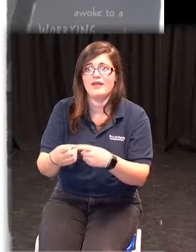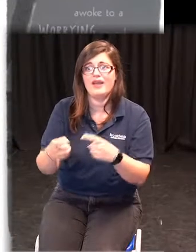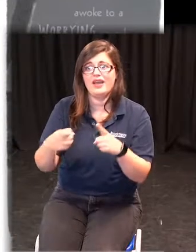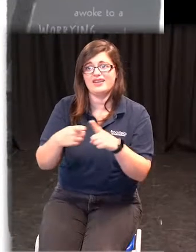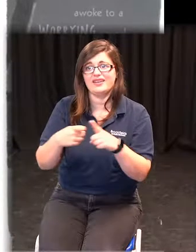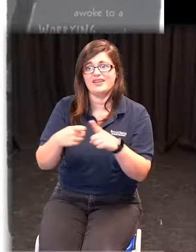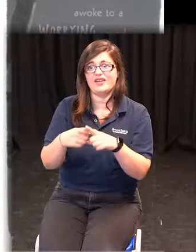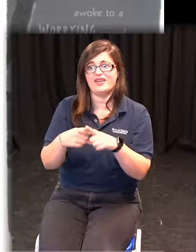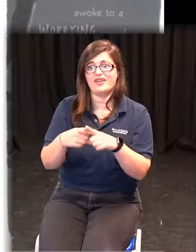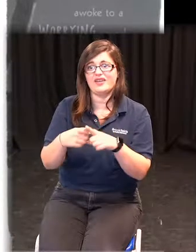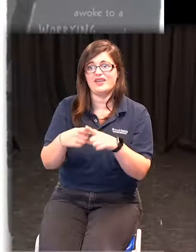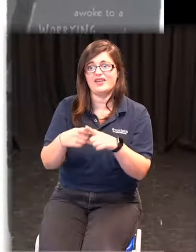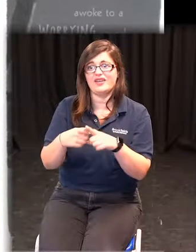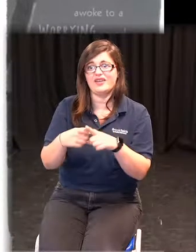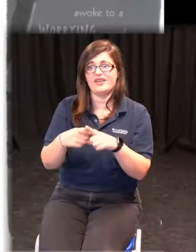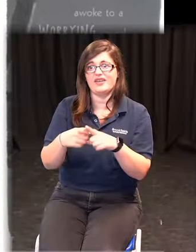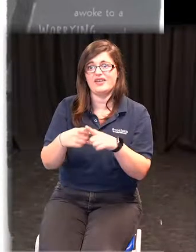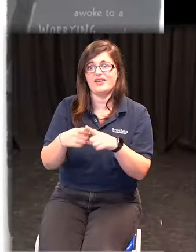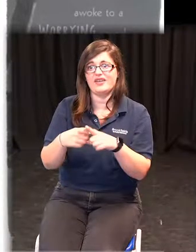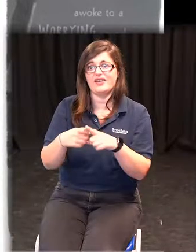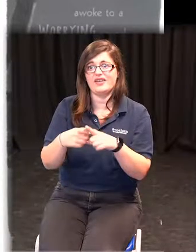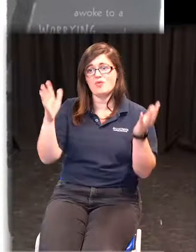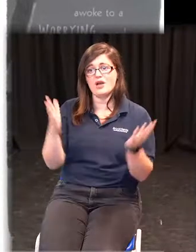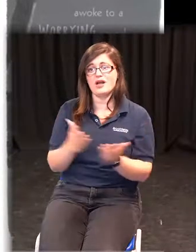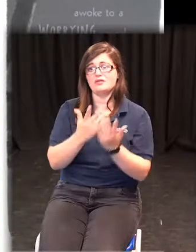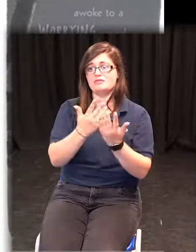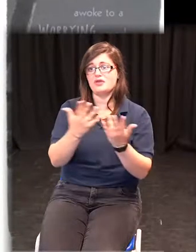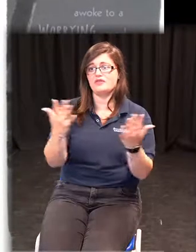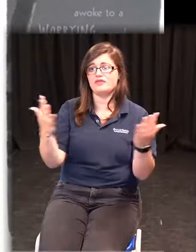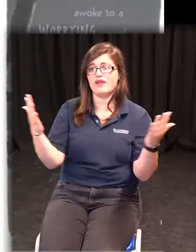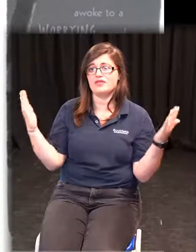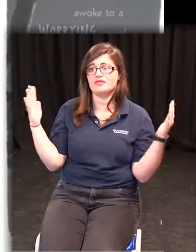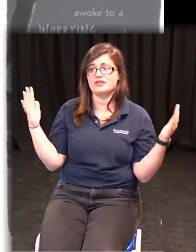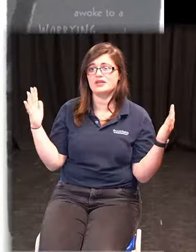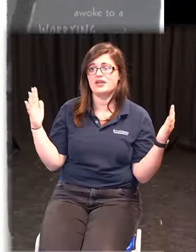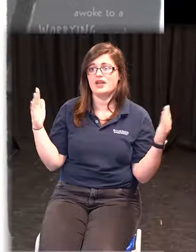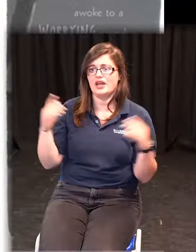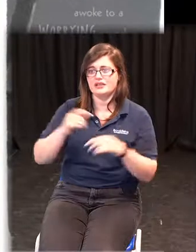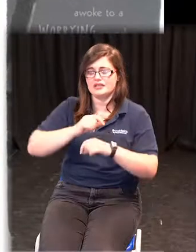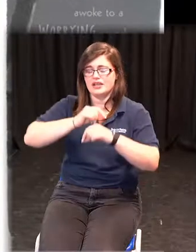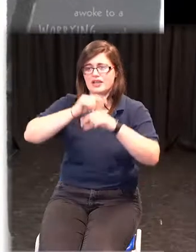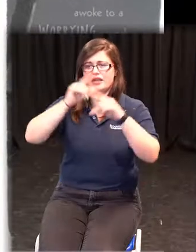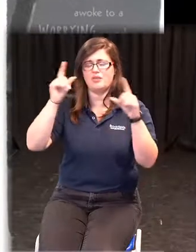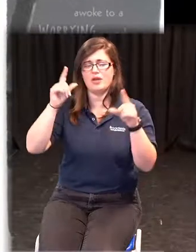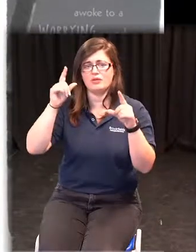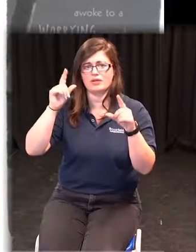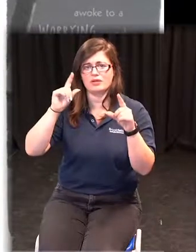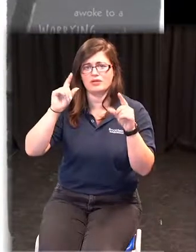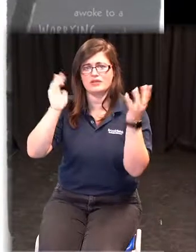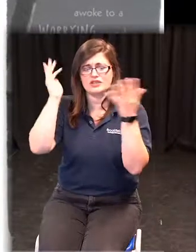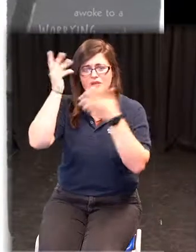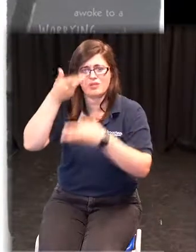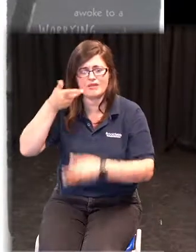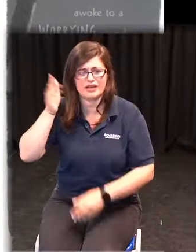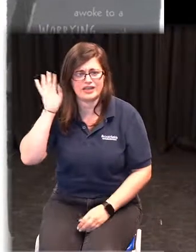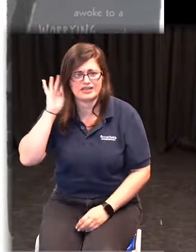And Kevin stayed still while the world moved around, until he awoke to a worrying